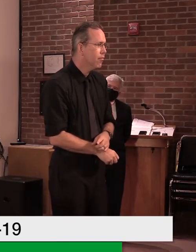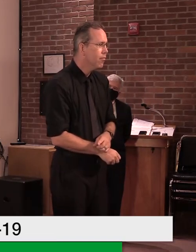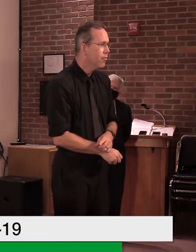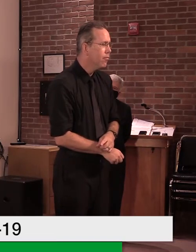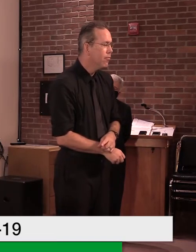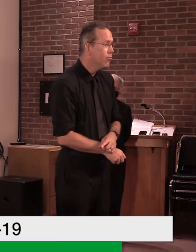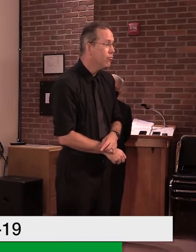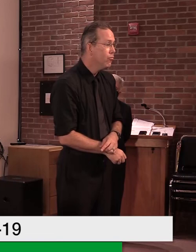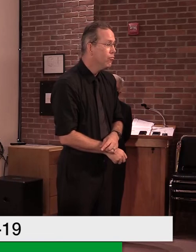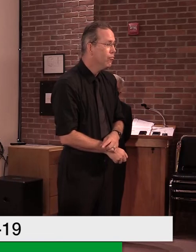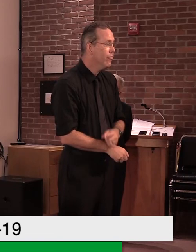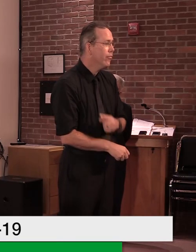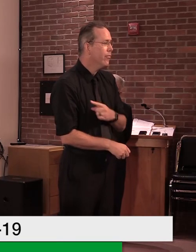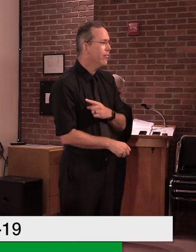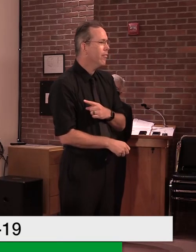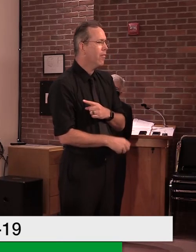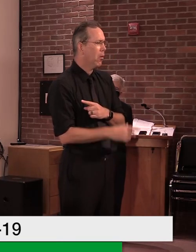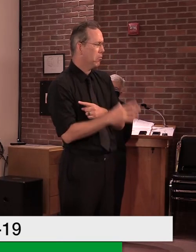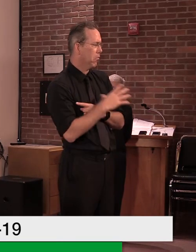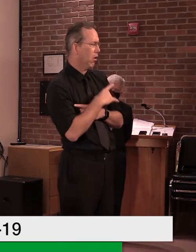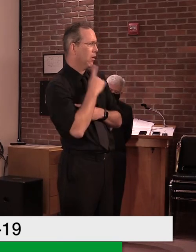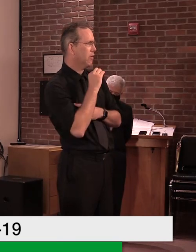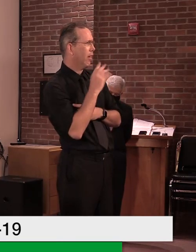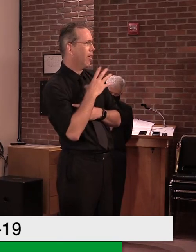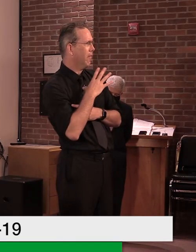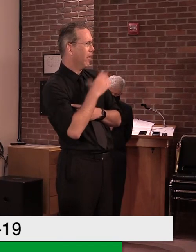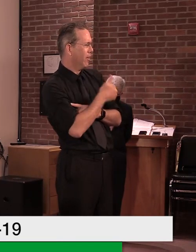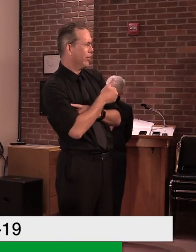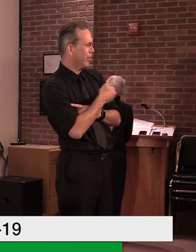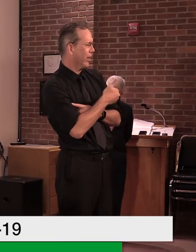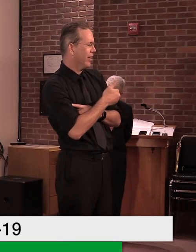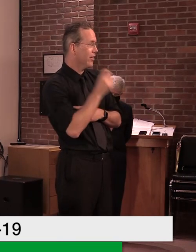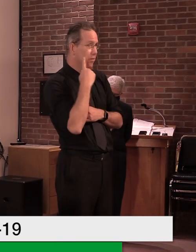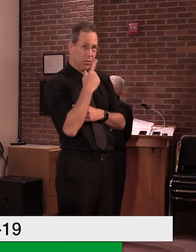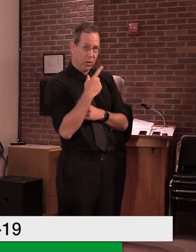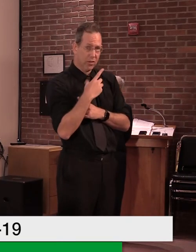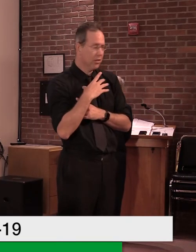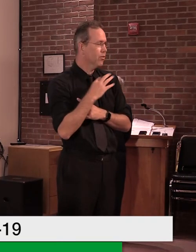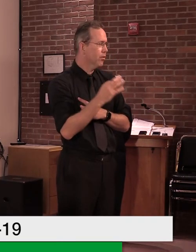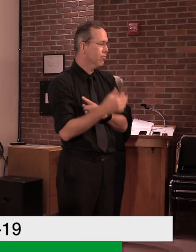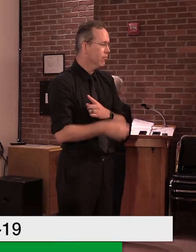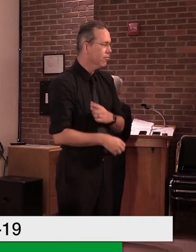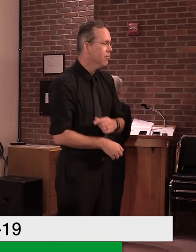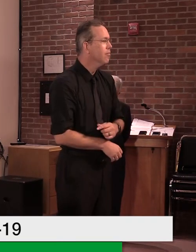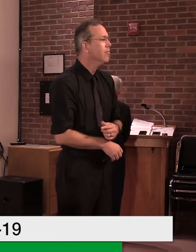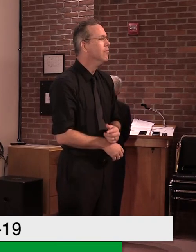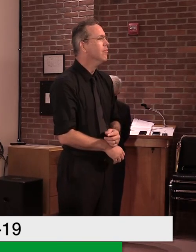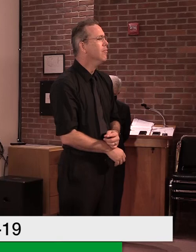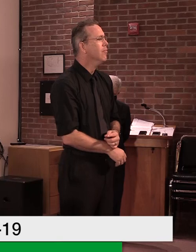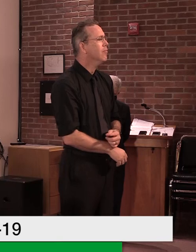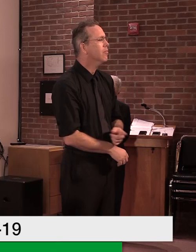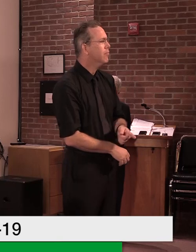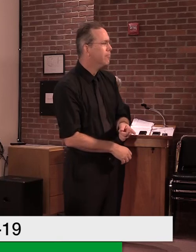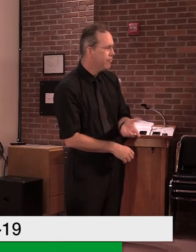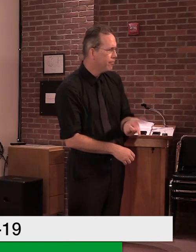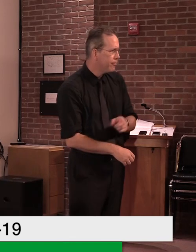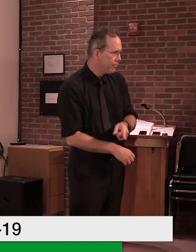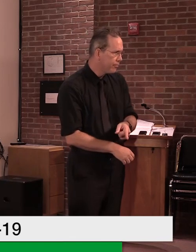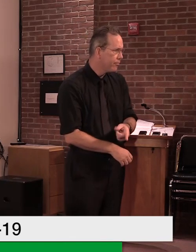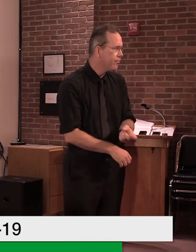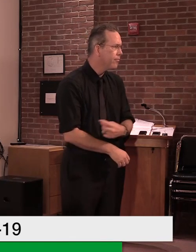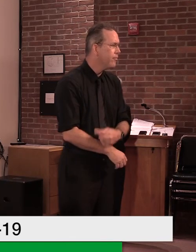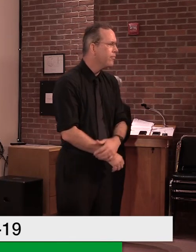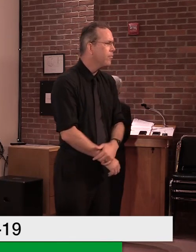thinks it's the answer has been amazed. Okay. I was amazed by watching somebody send me a video of a